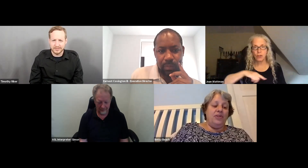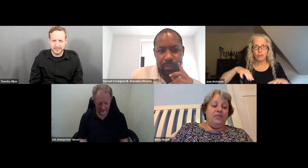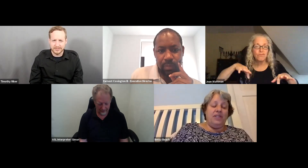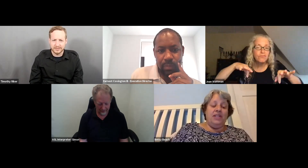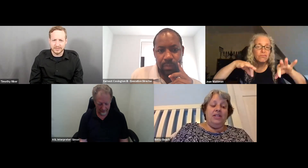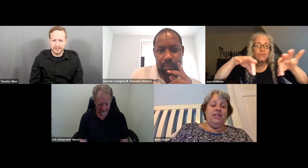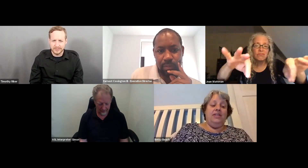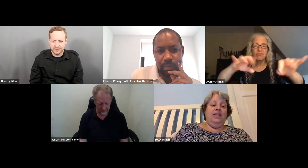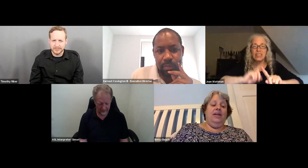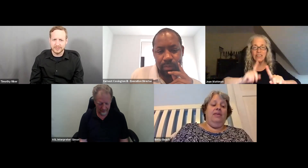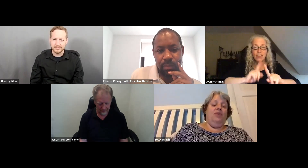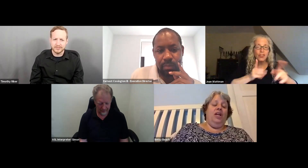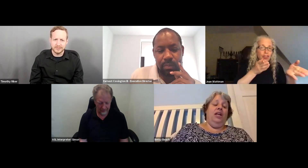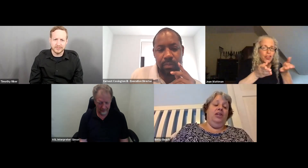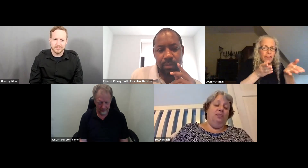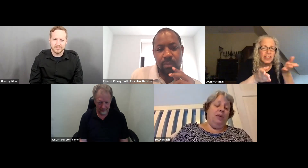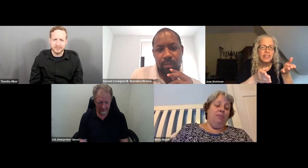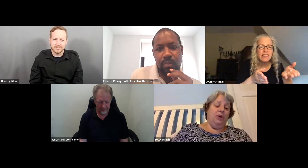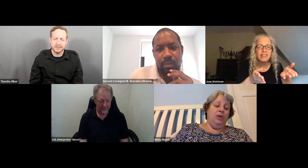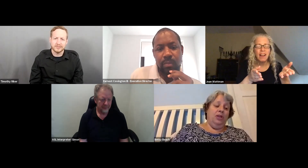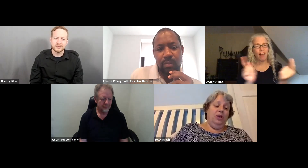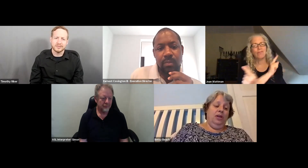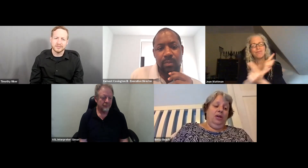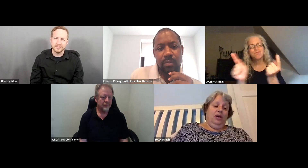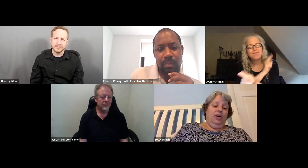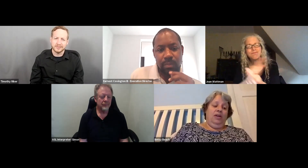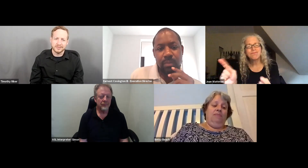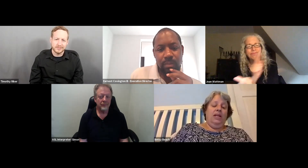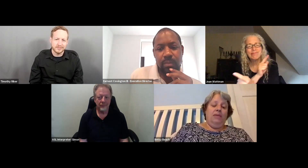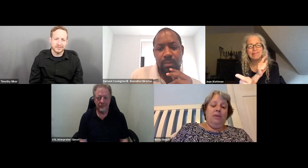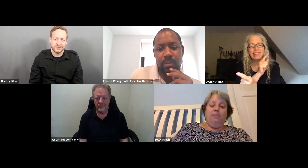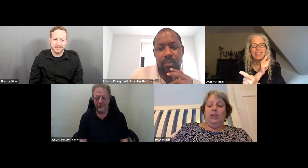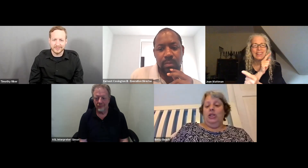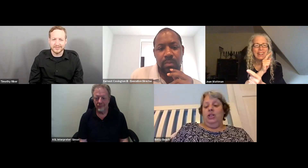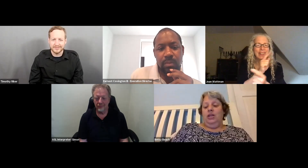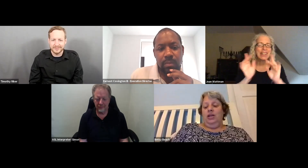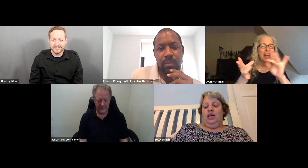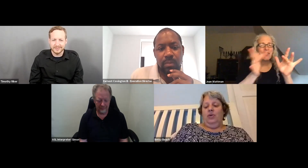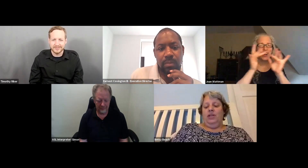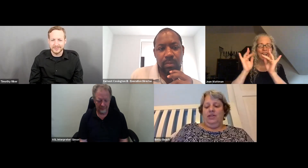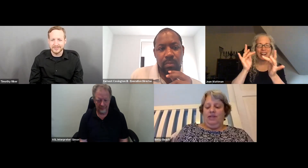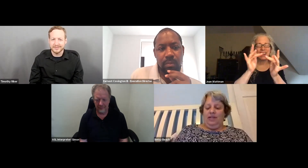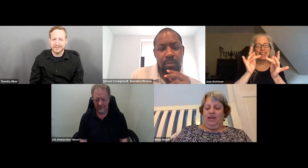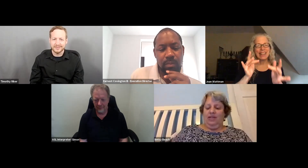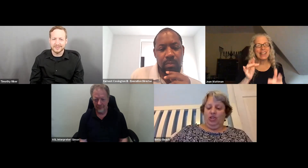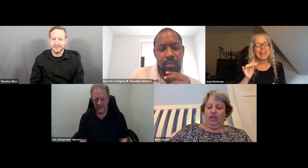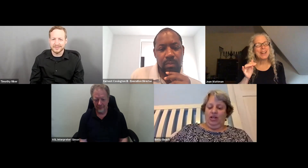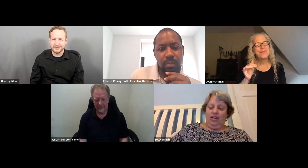different services, running into people, meeting people. You know,